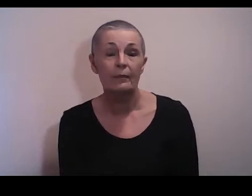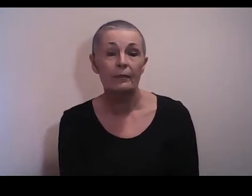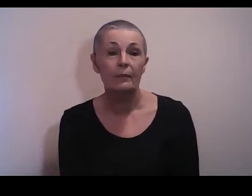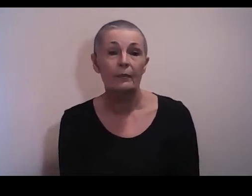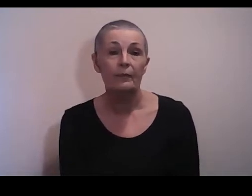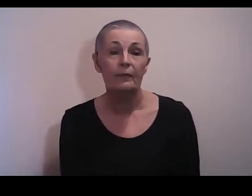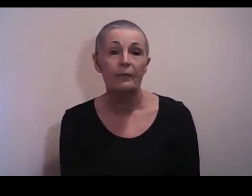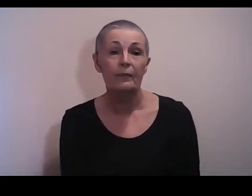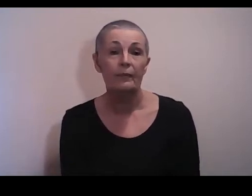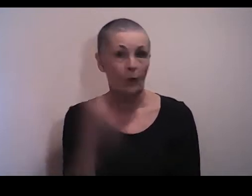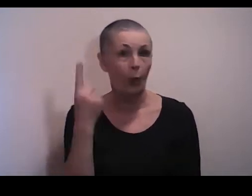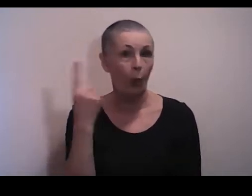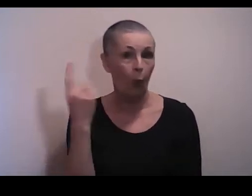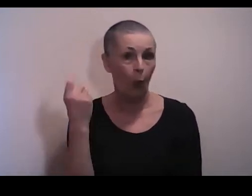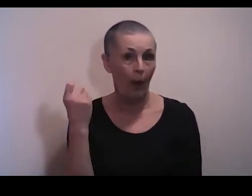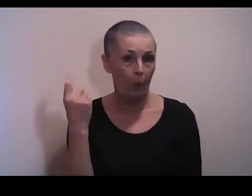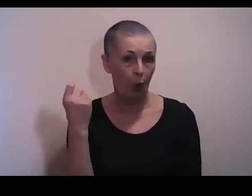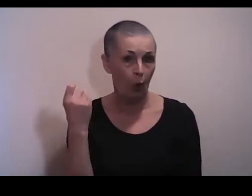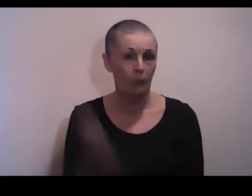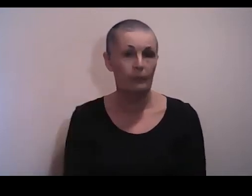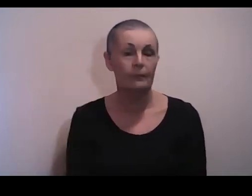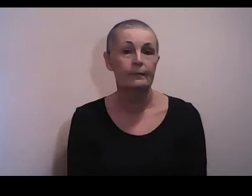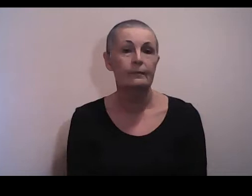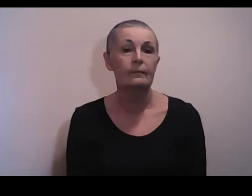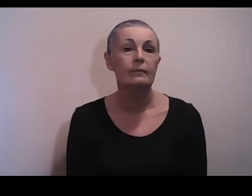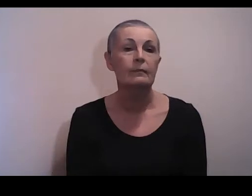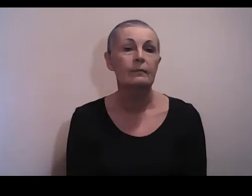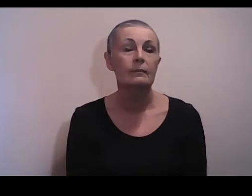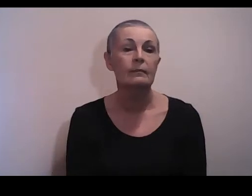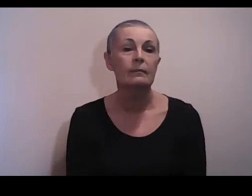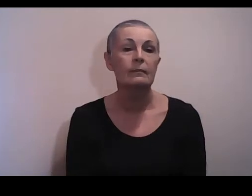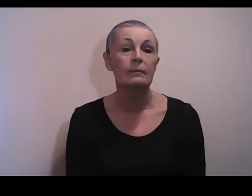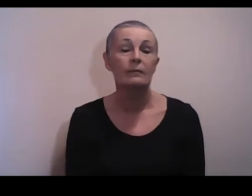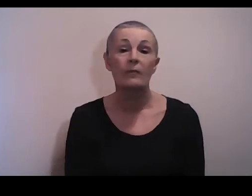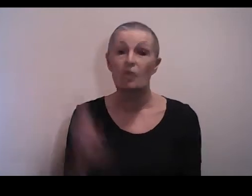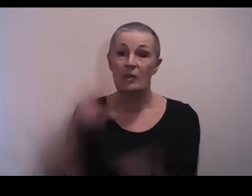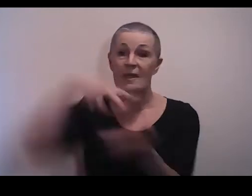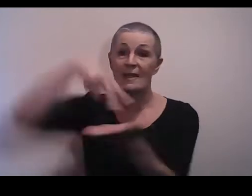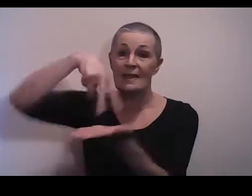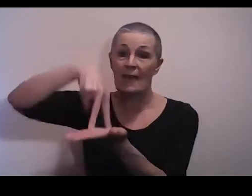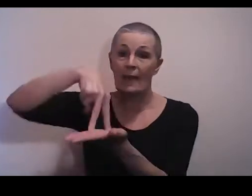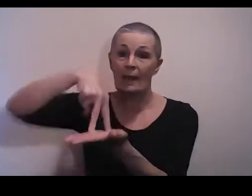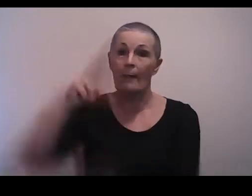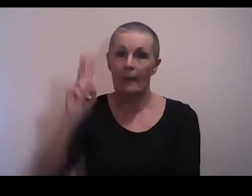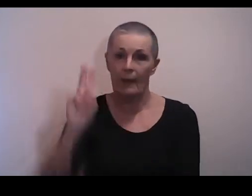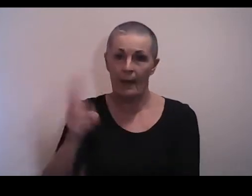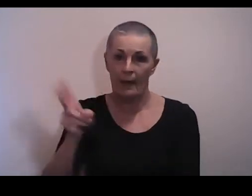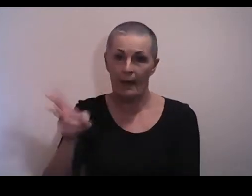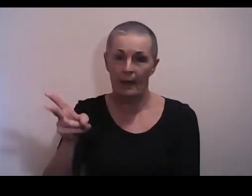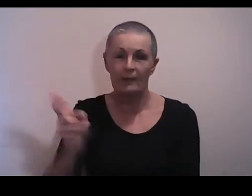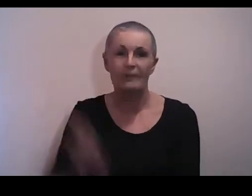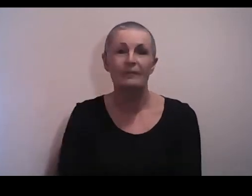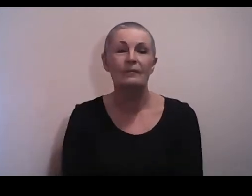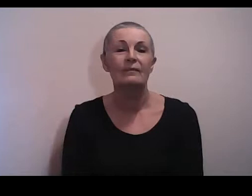I'll do one more, and then I'll do it standing up. Again, I collect the